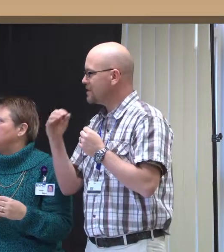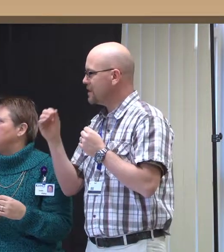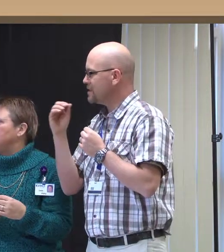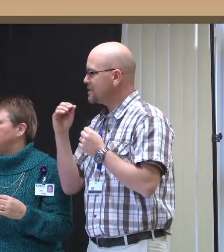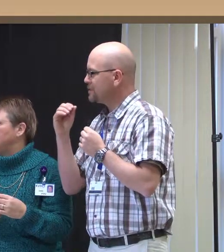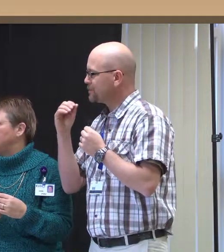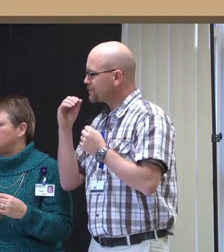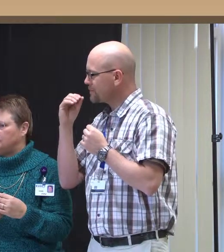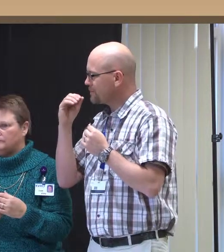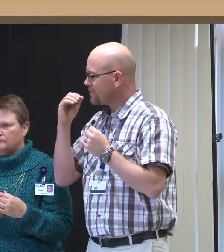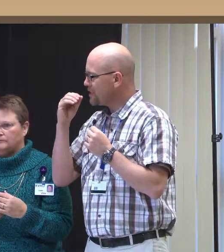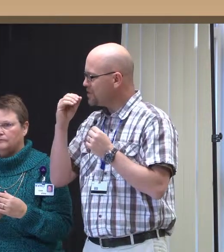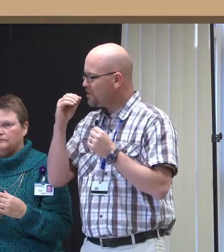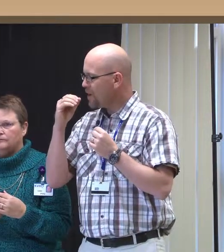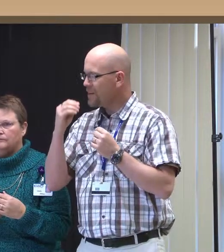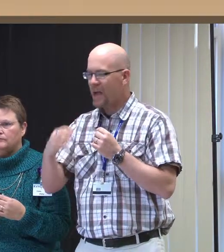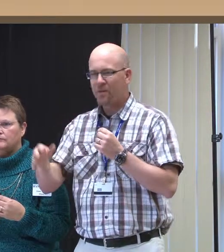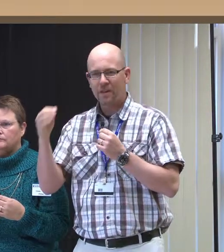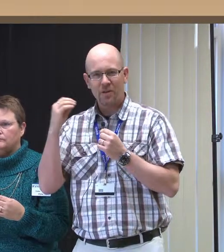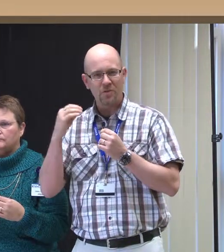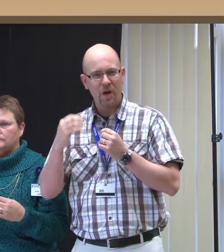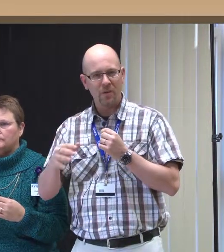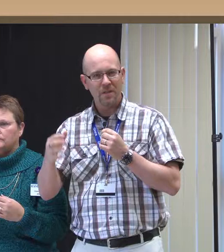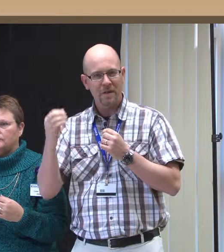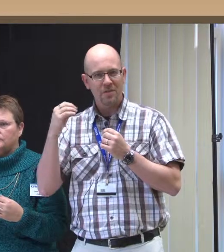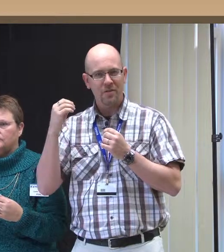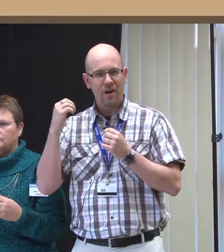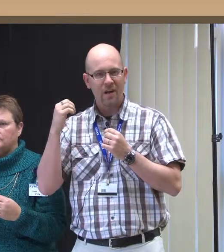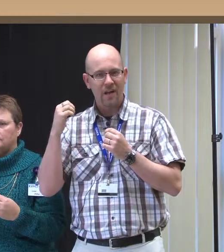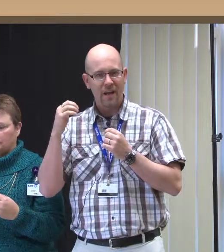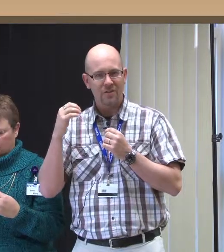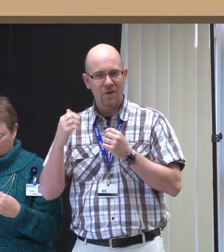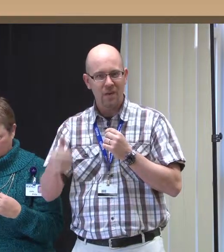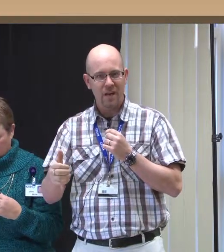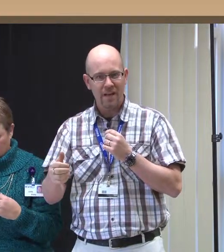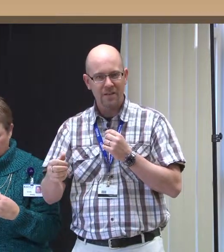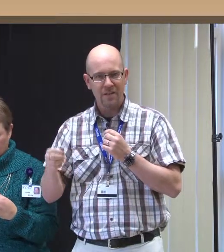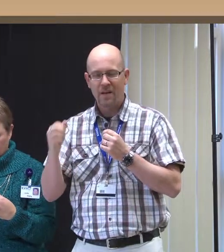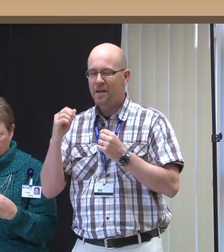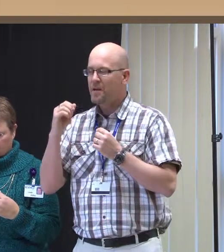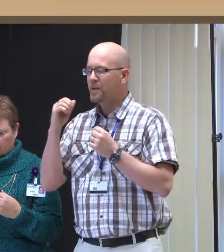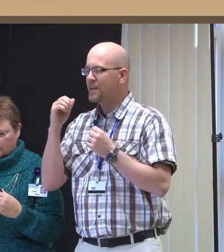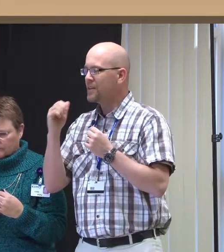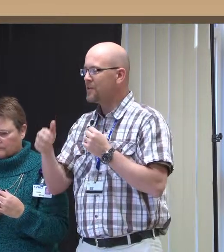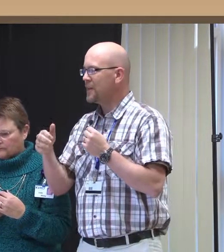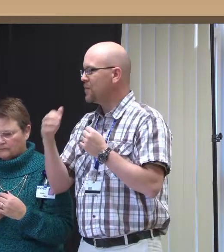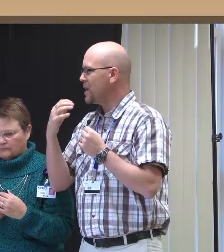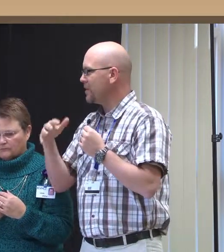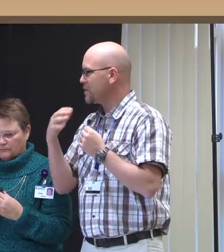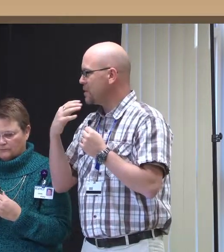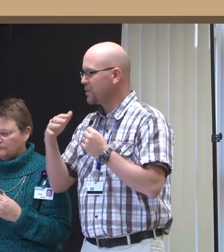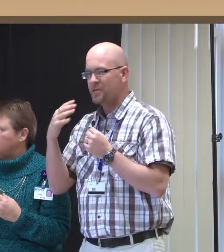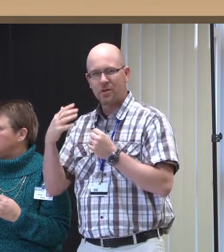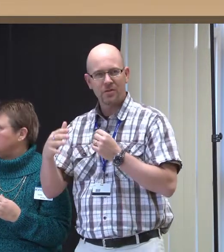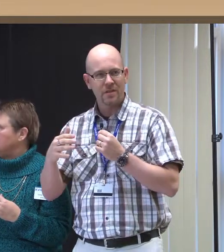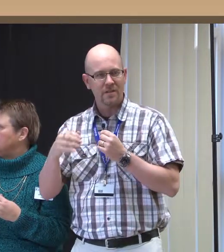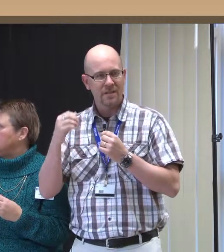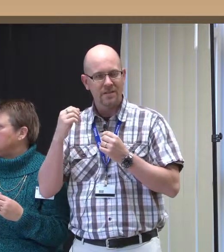this is to evaluate their swallowing to make sure they're not at a choking hazard. But the other thing that we have to remember as nurses is